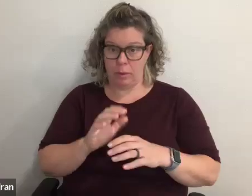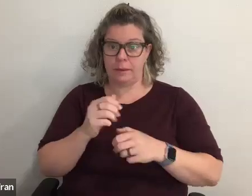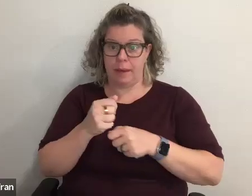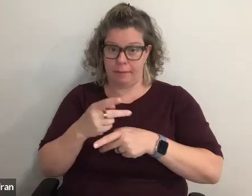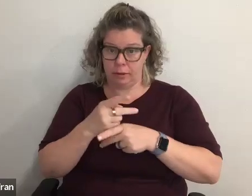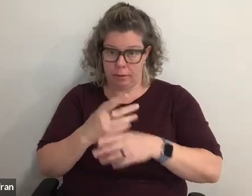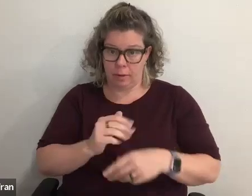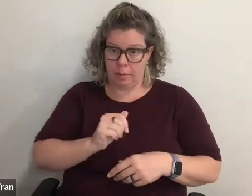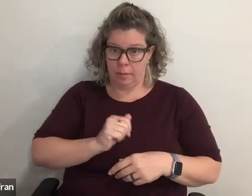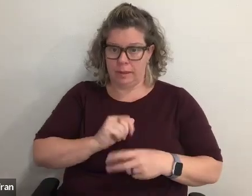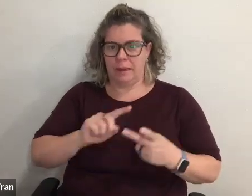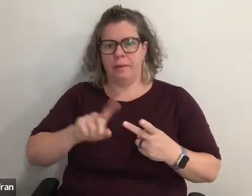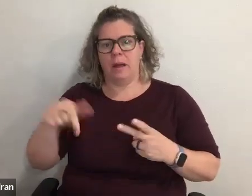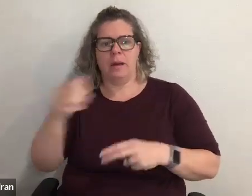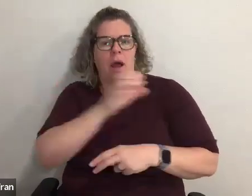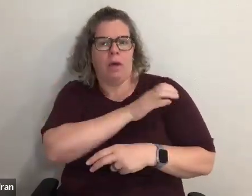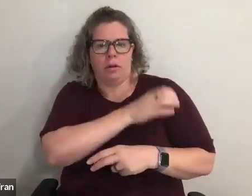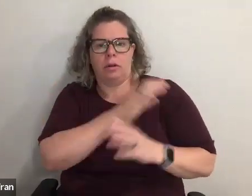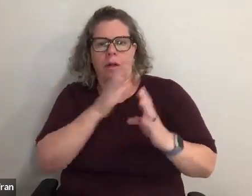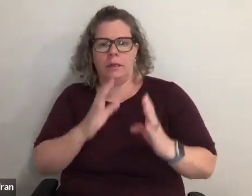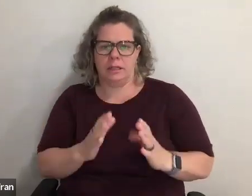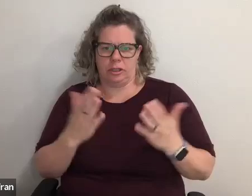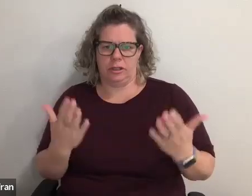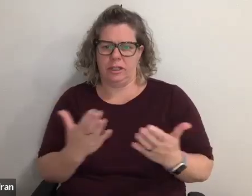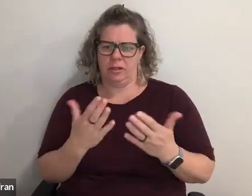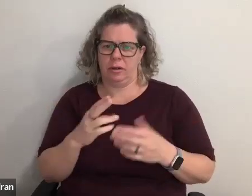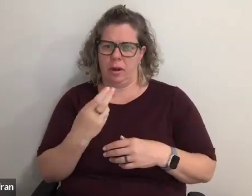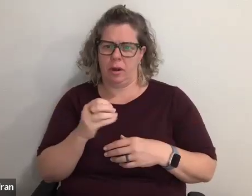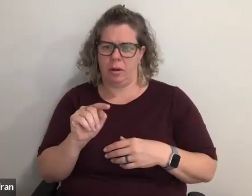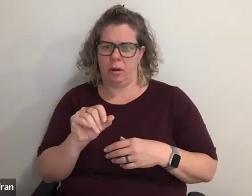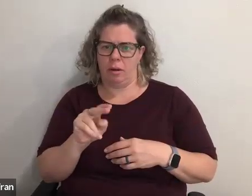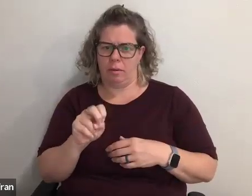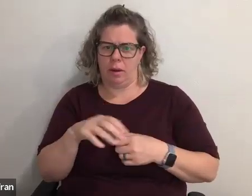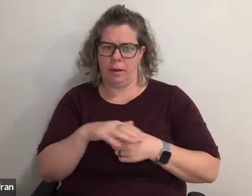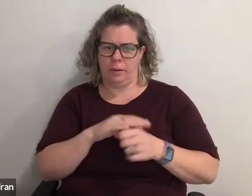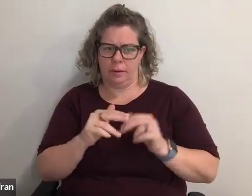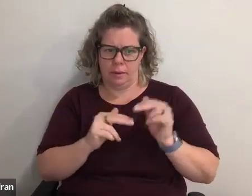supervision of myself and another clinician that we have here at the hotline.